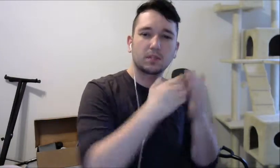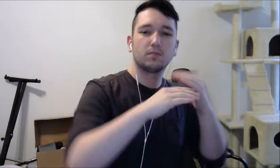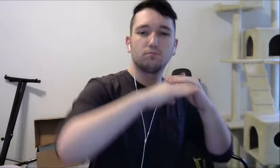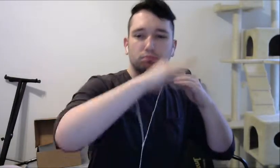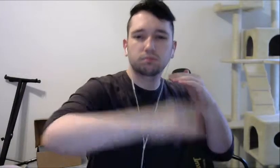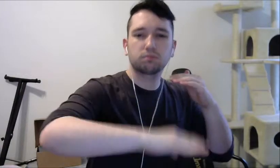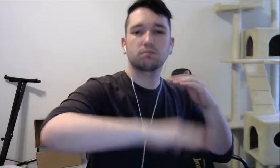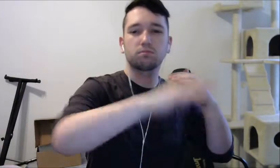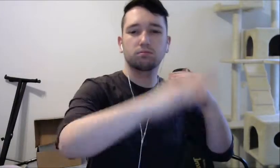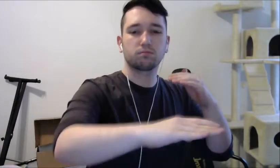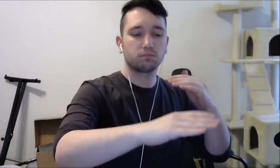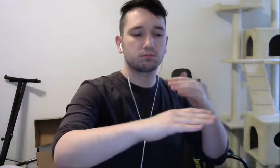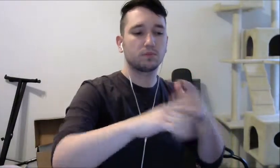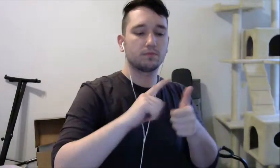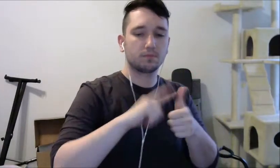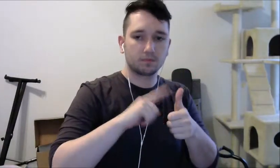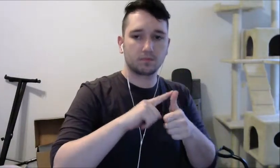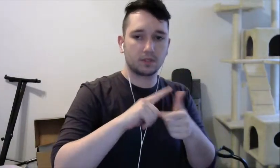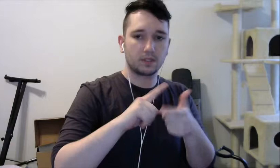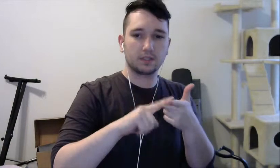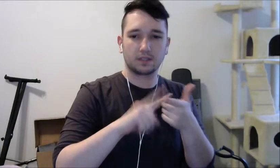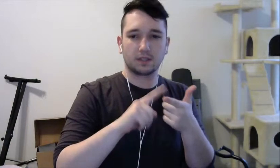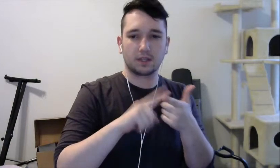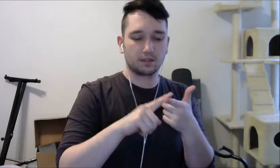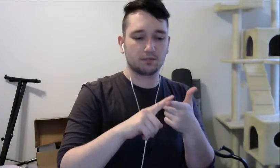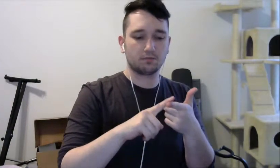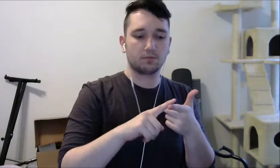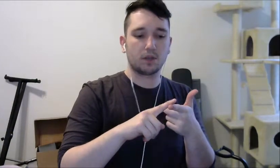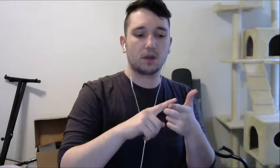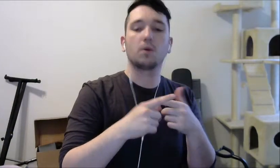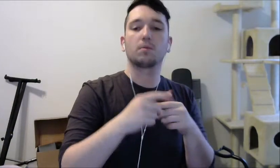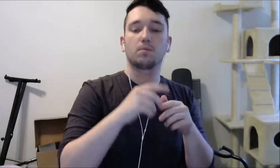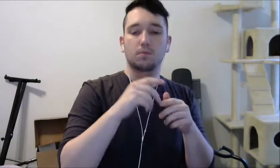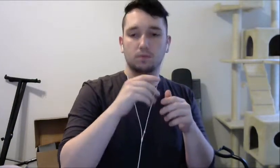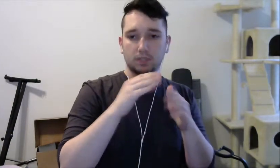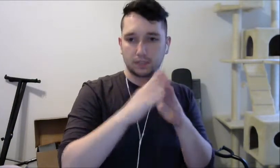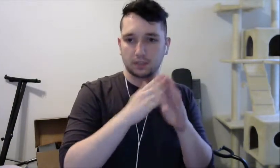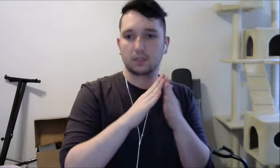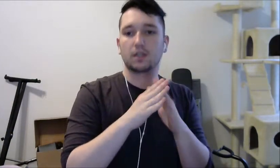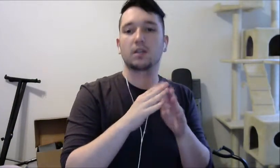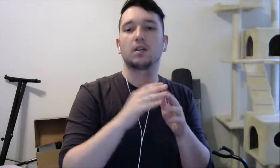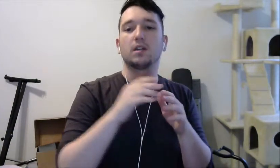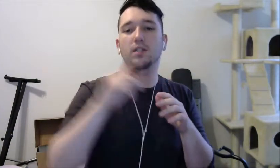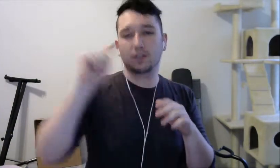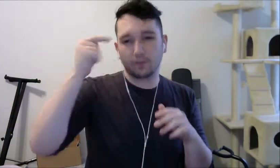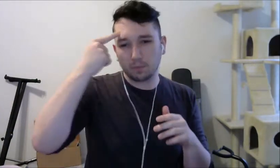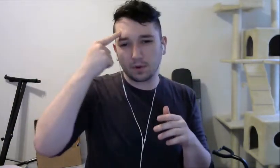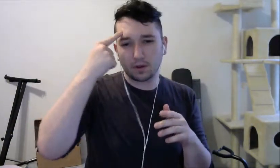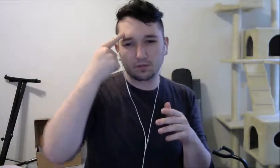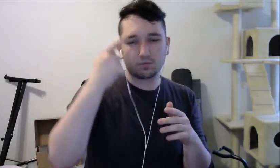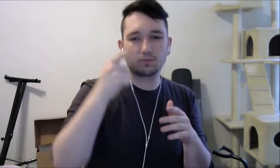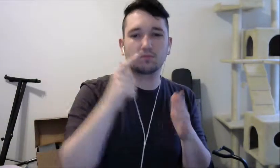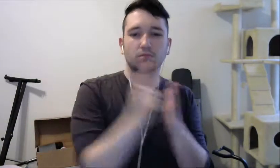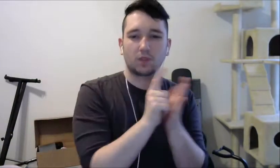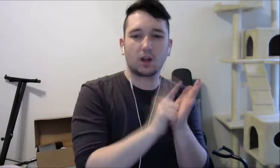First, an important reason for the decentralization of population was the deteriorating living conditions in our central cities.